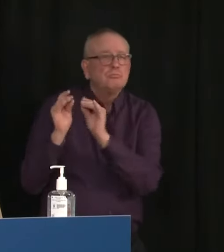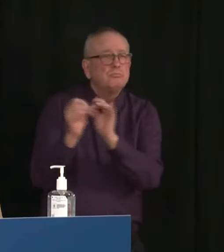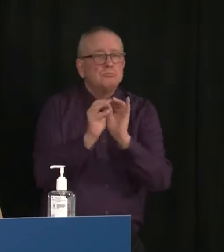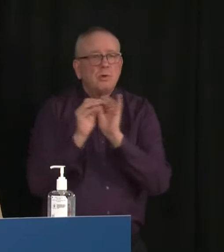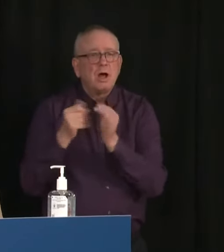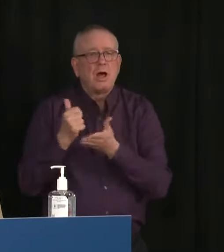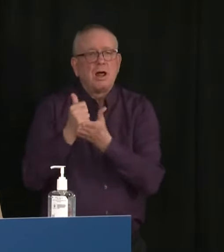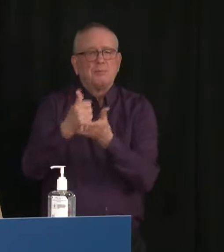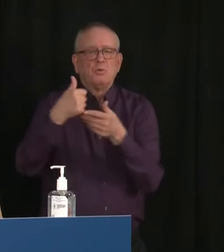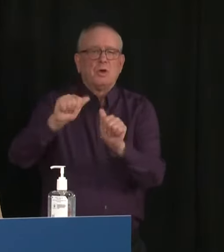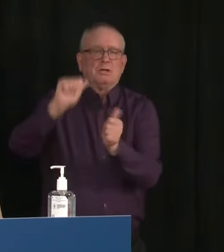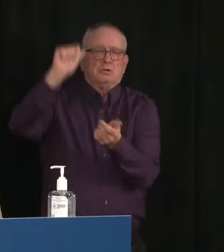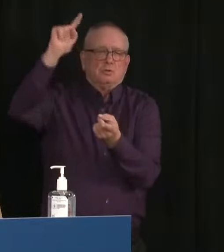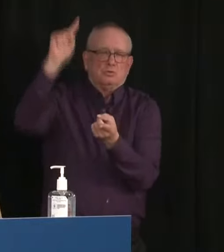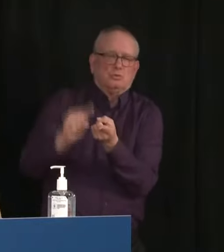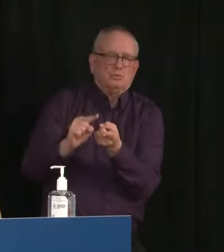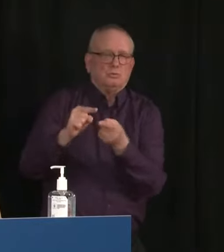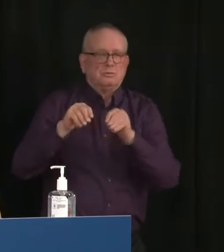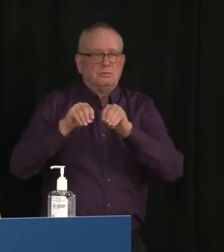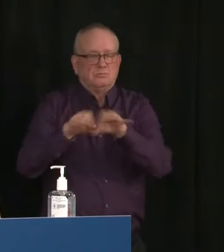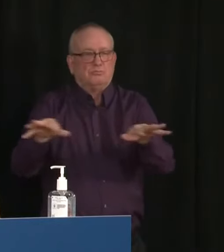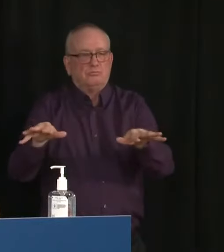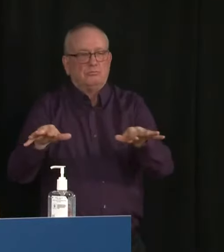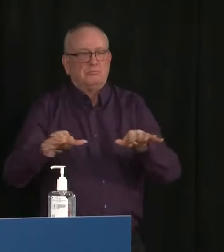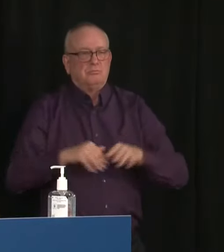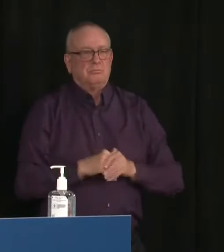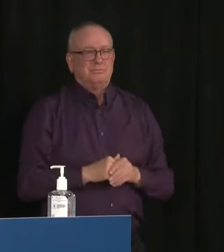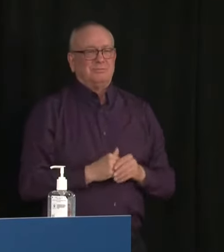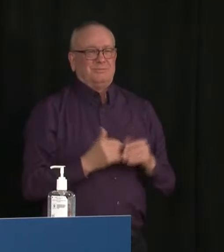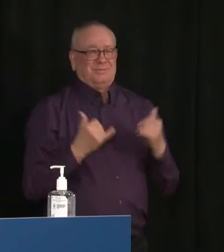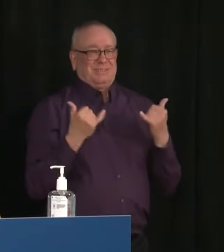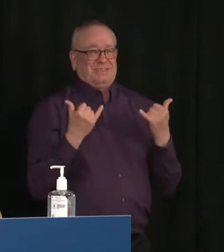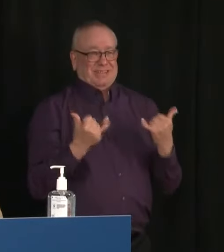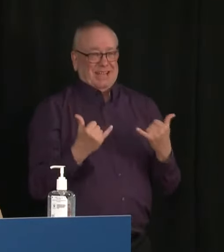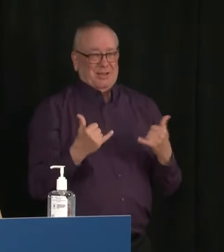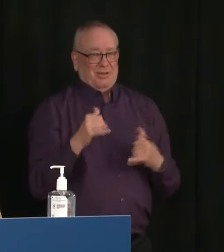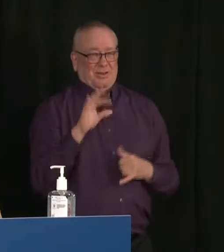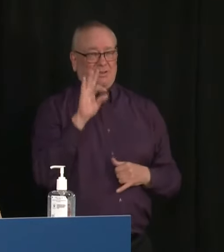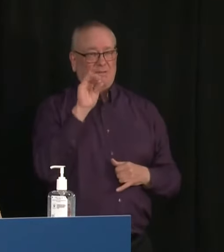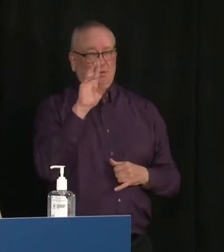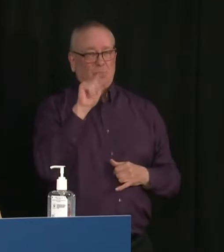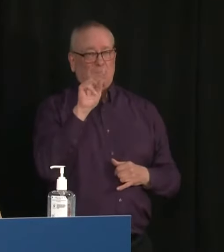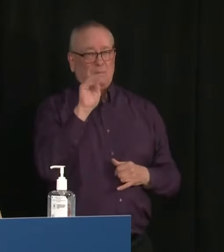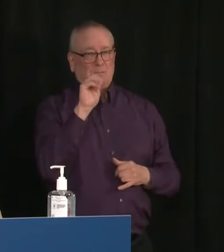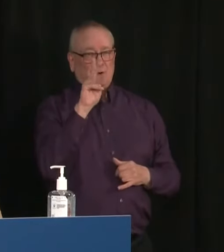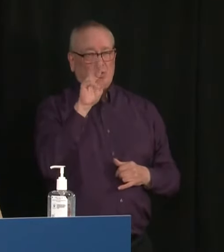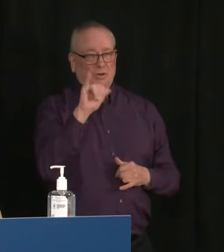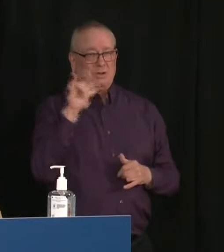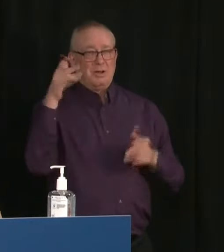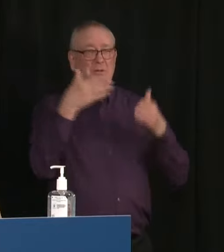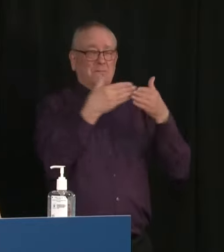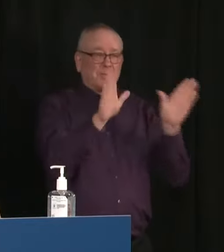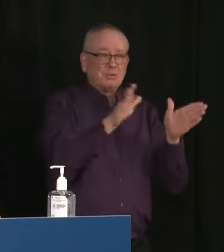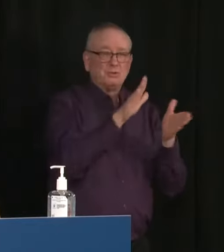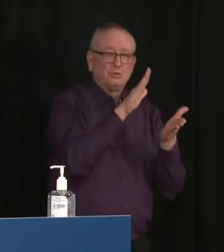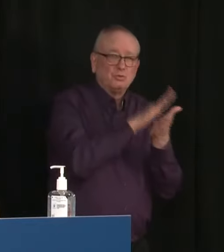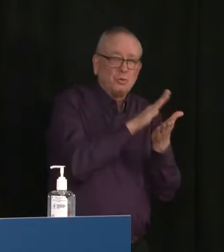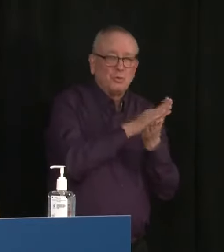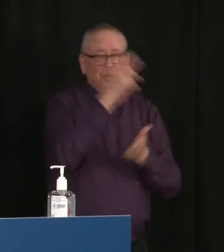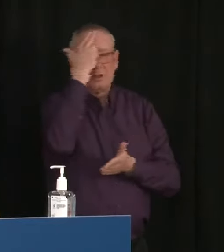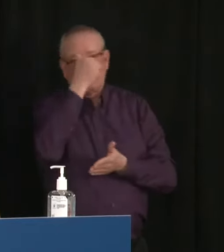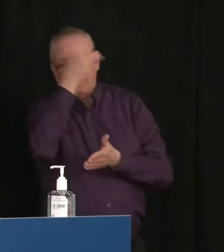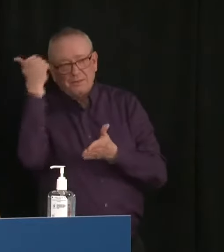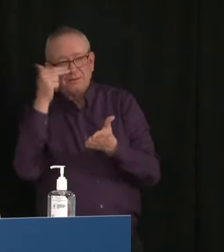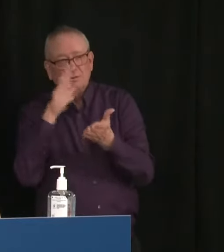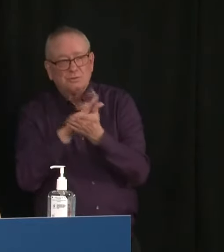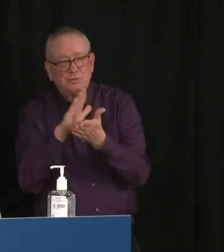you know, Fort McMurray's public and Catholic school boards have moved all students in kindergarten through grade 6 to online learning until